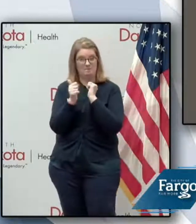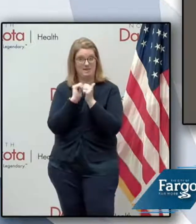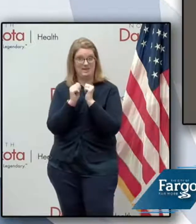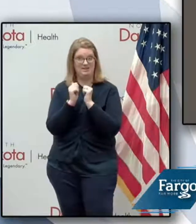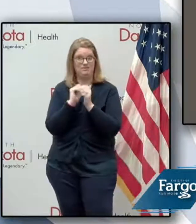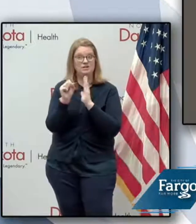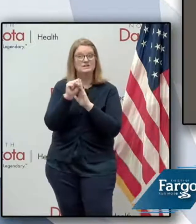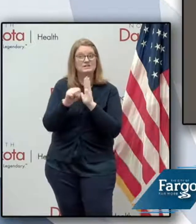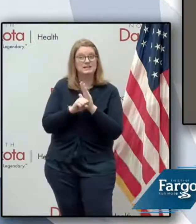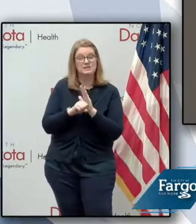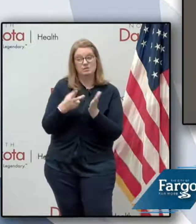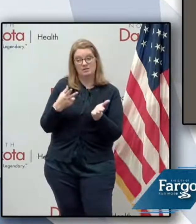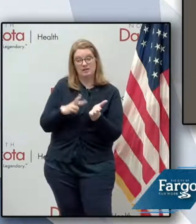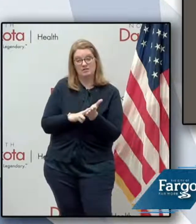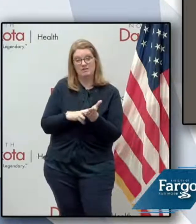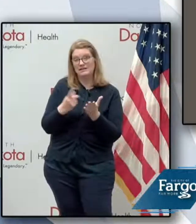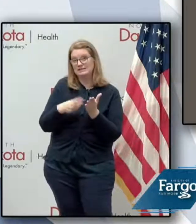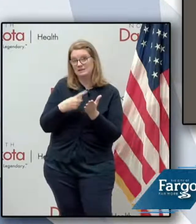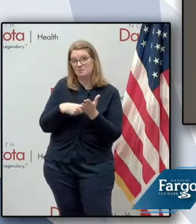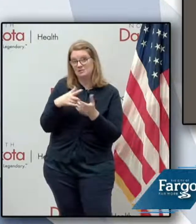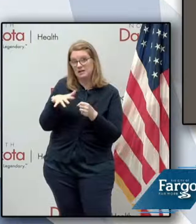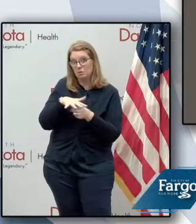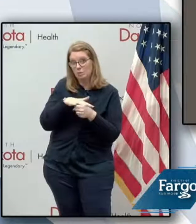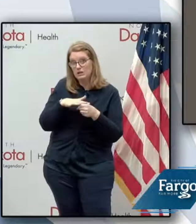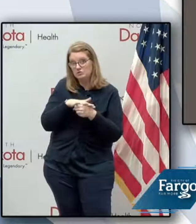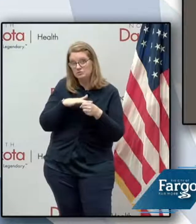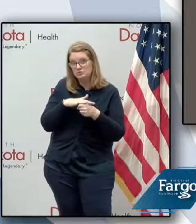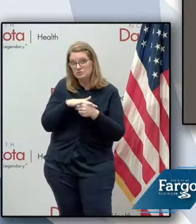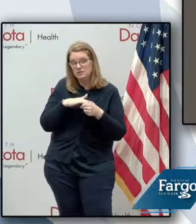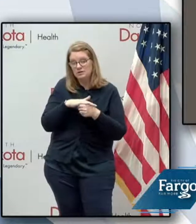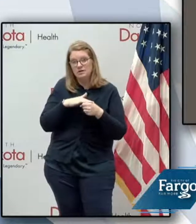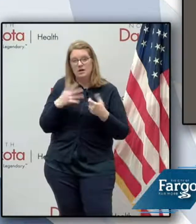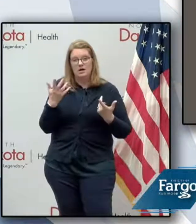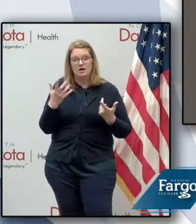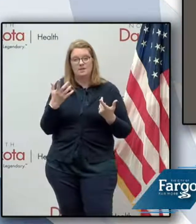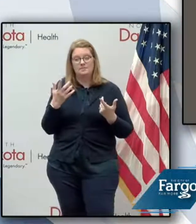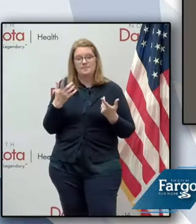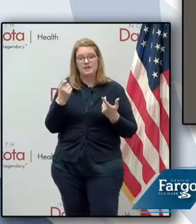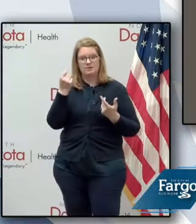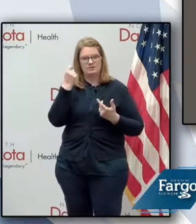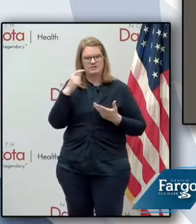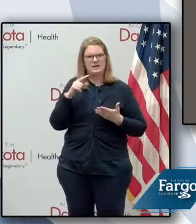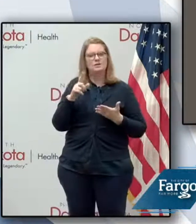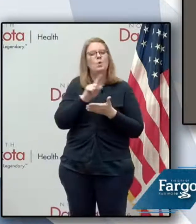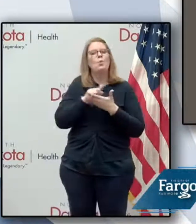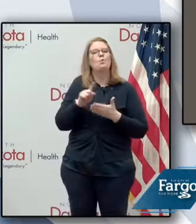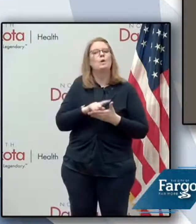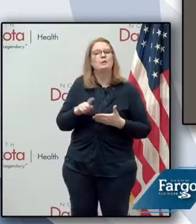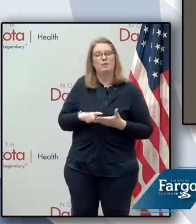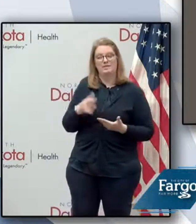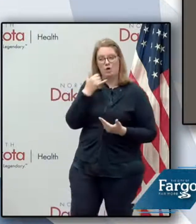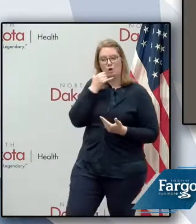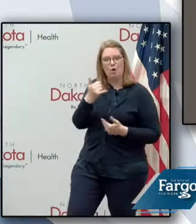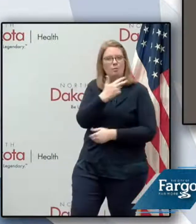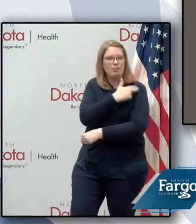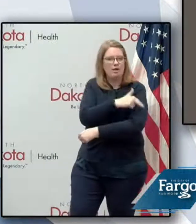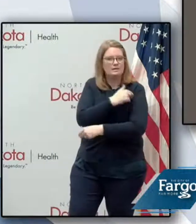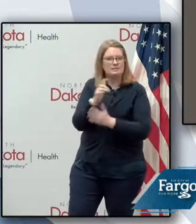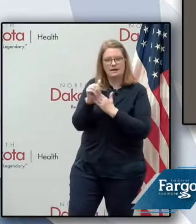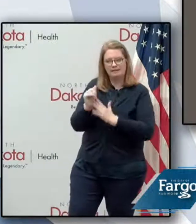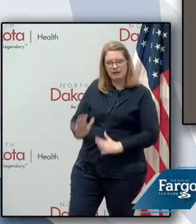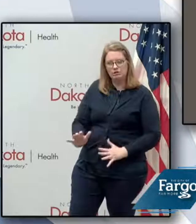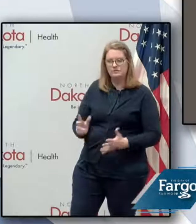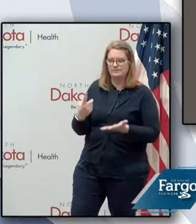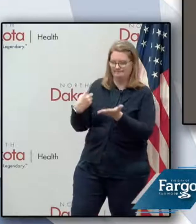in some cases in the region, coming off of our weekly call with the hospital leaders from across the state, that in